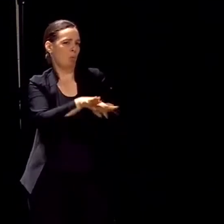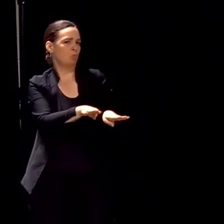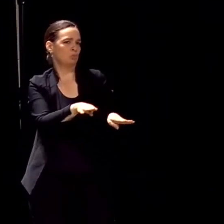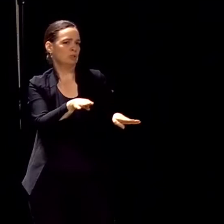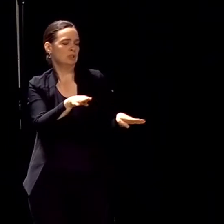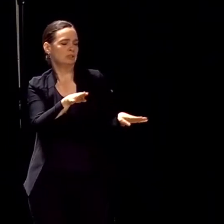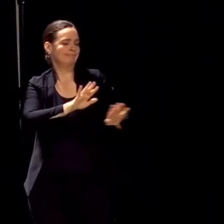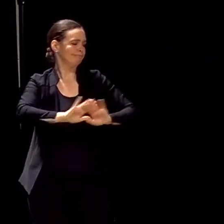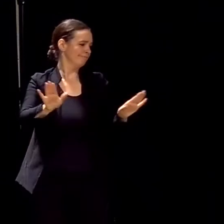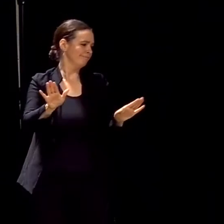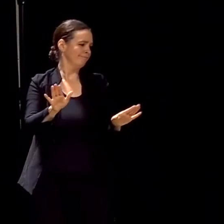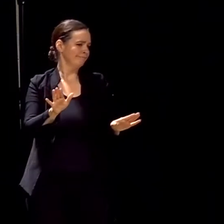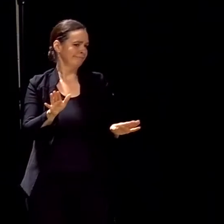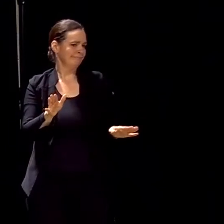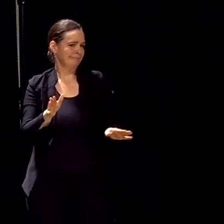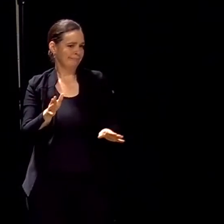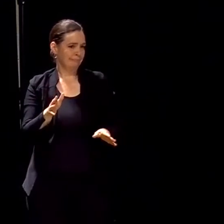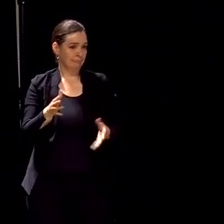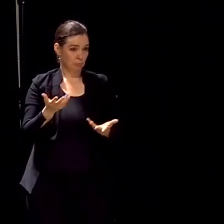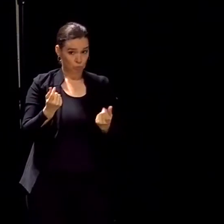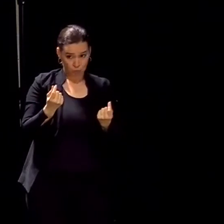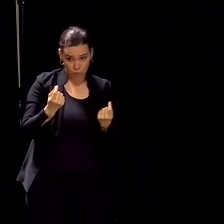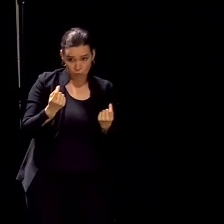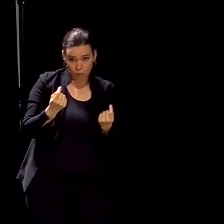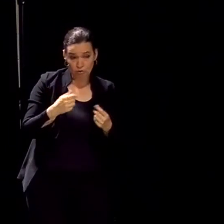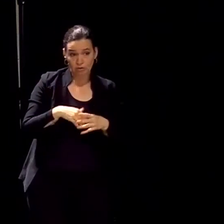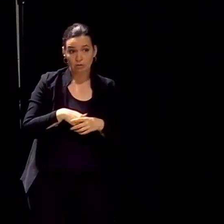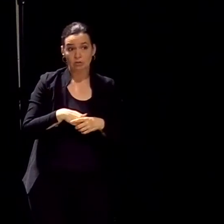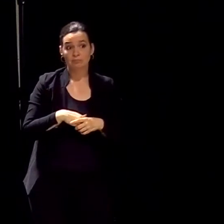at this point where we are with the pandemic, Andrew,